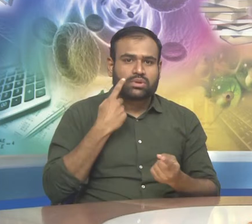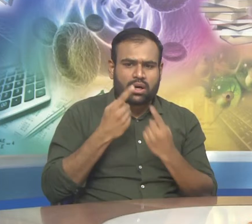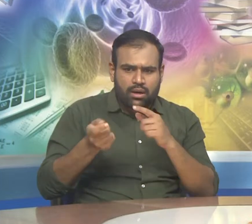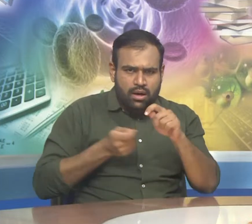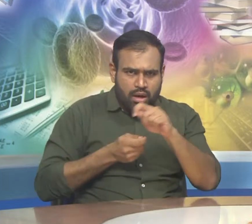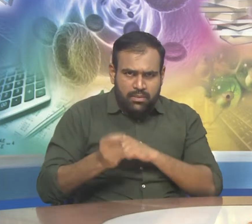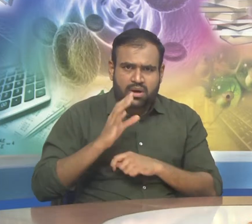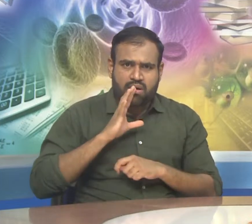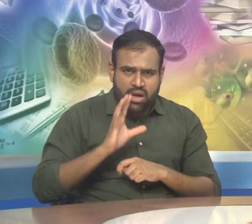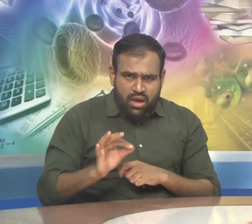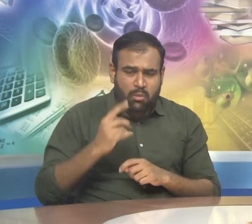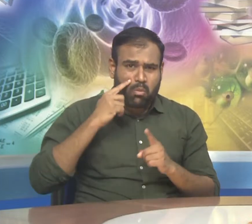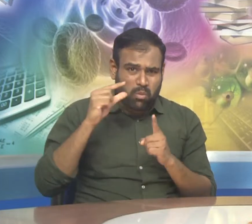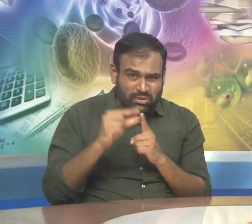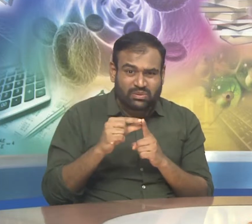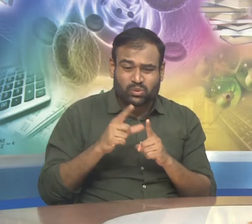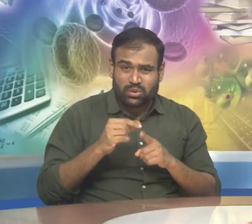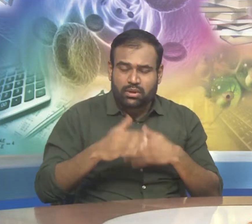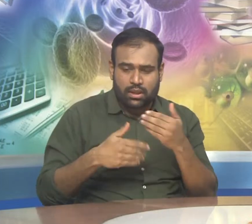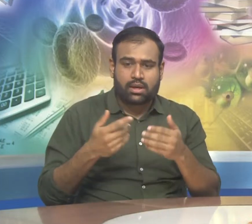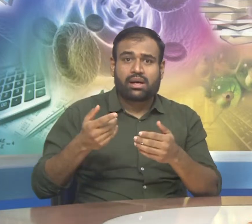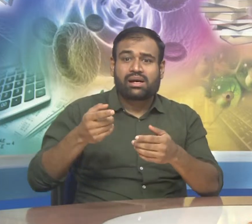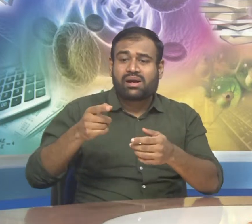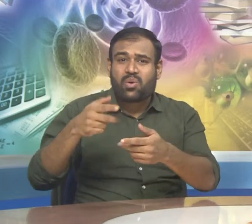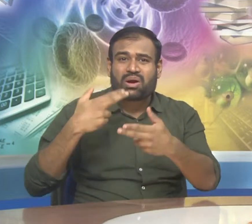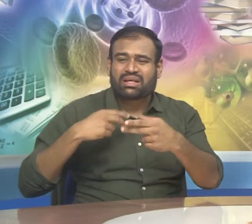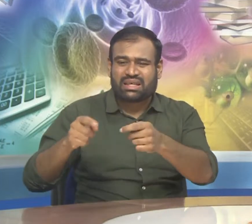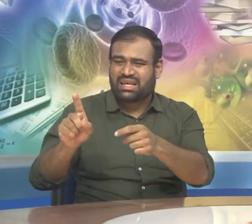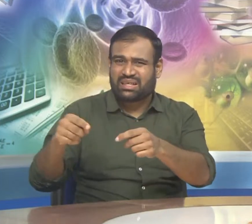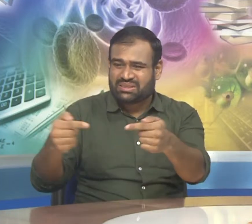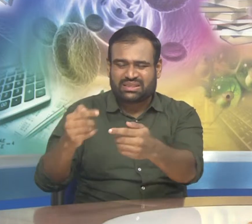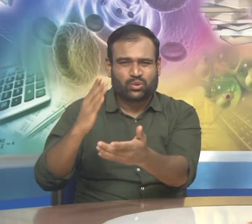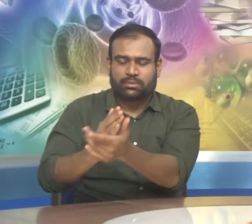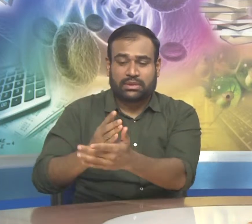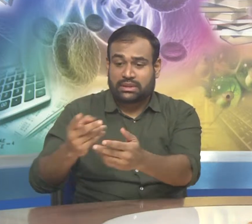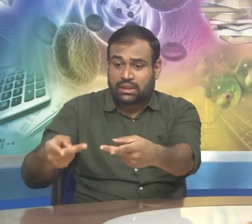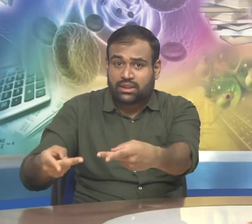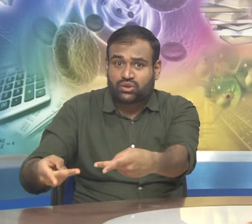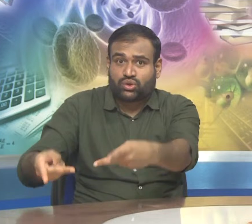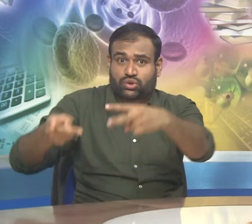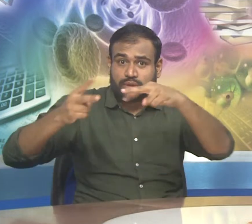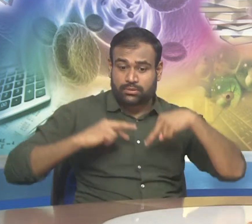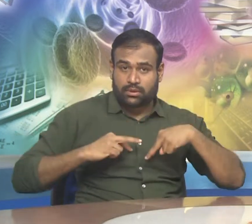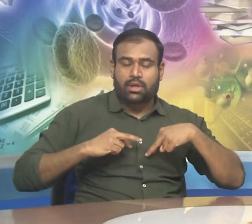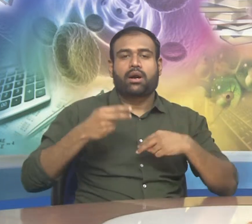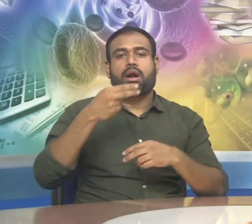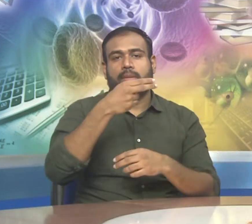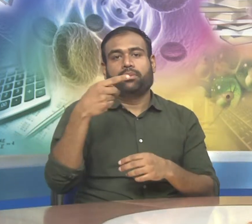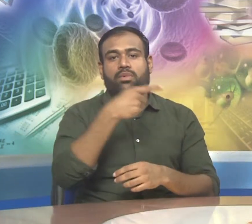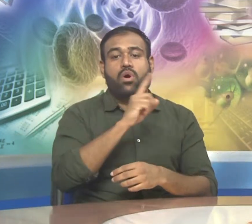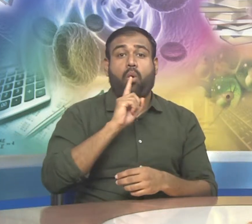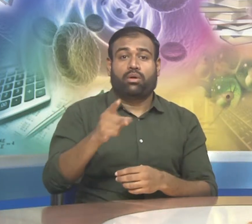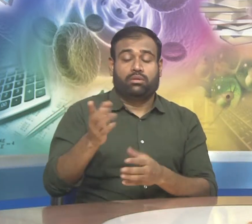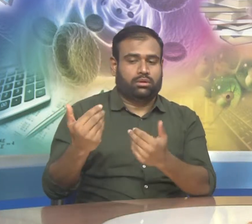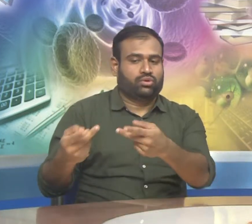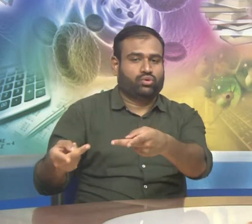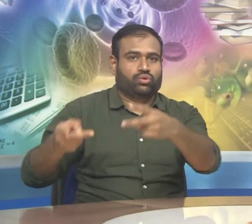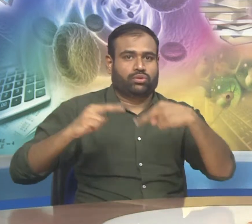tribunal to transfer the matter to it. Writs of certitory is issued on the ground